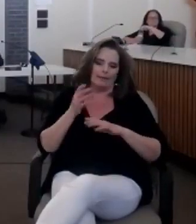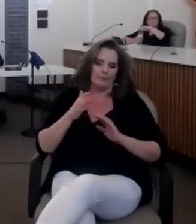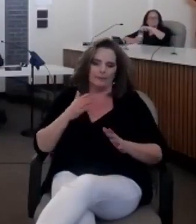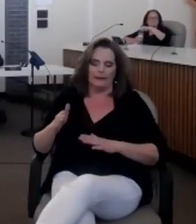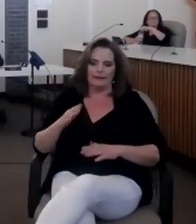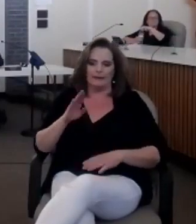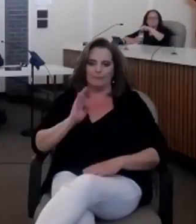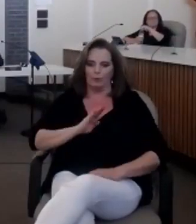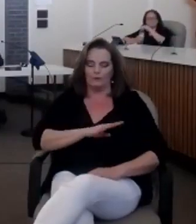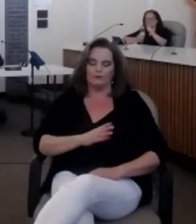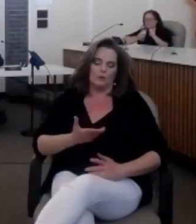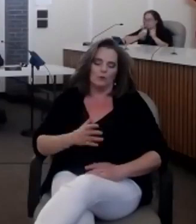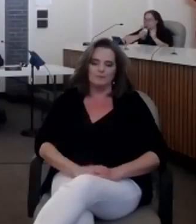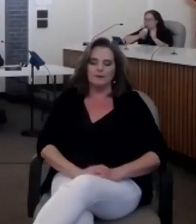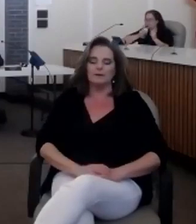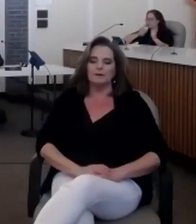So,